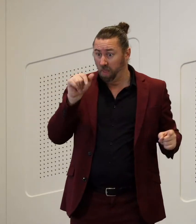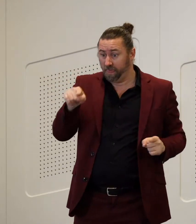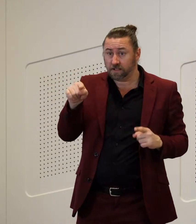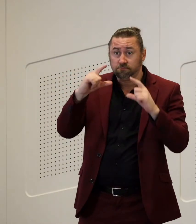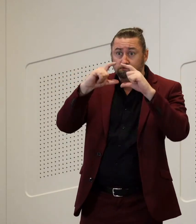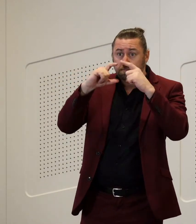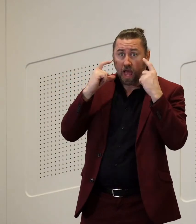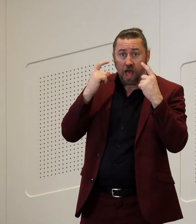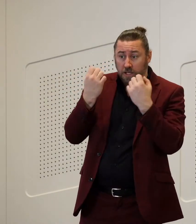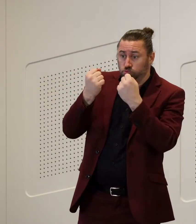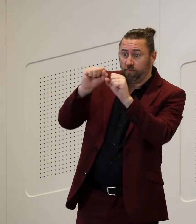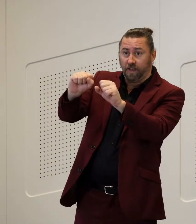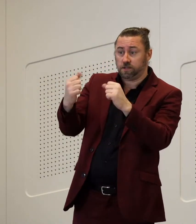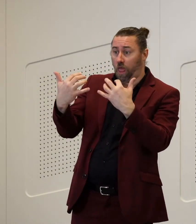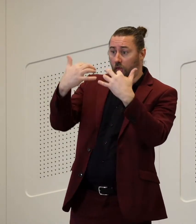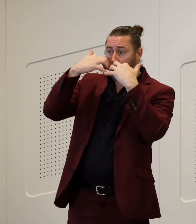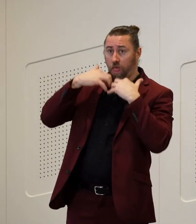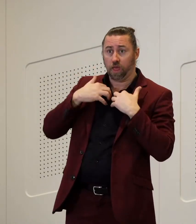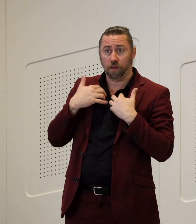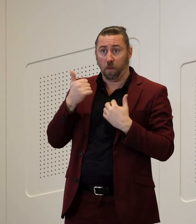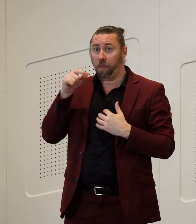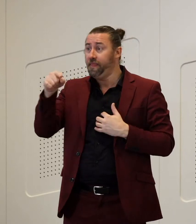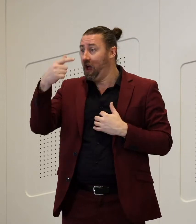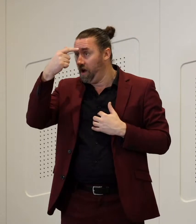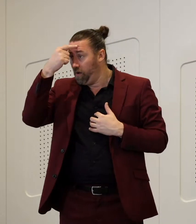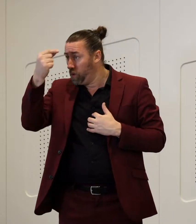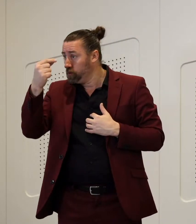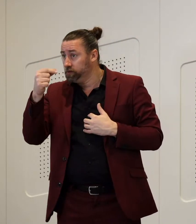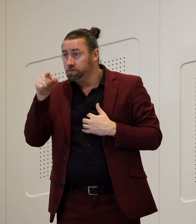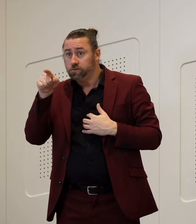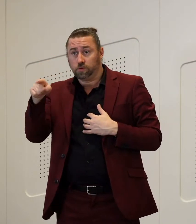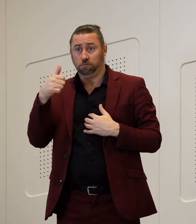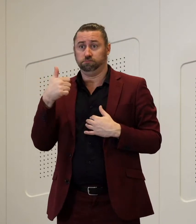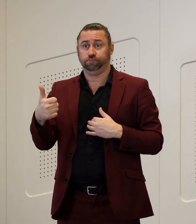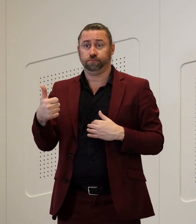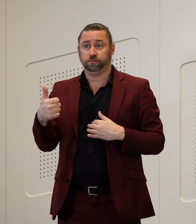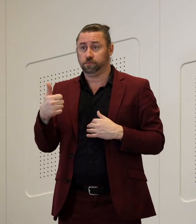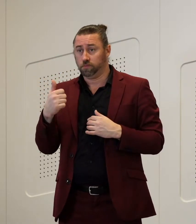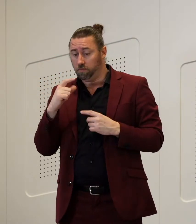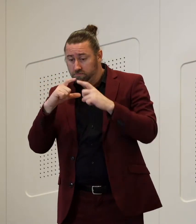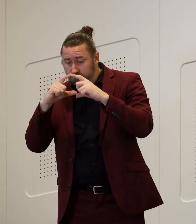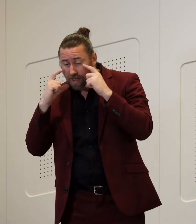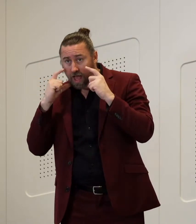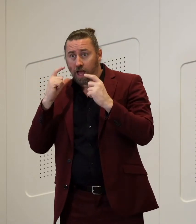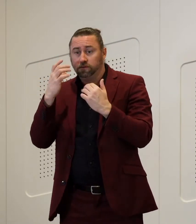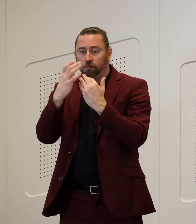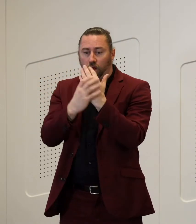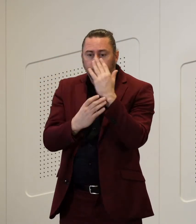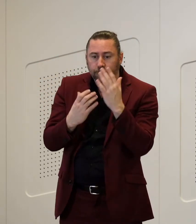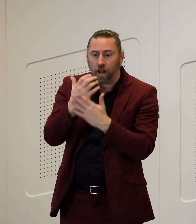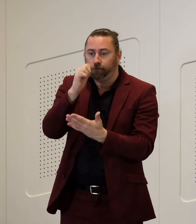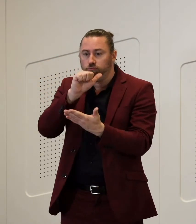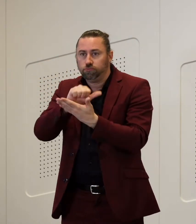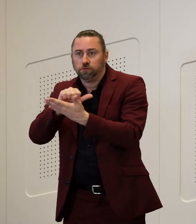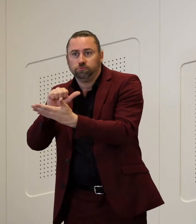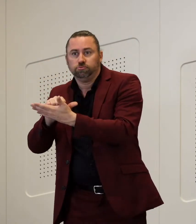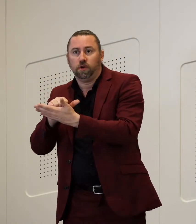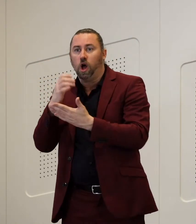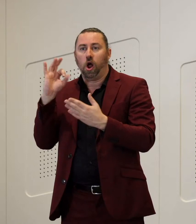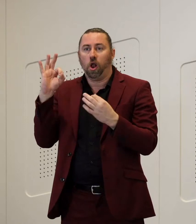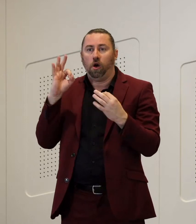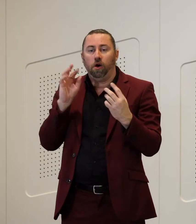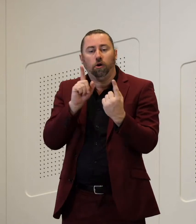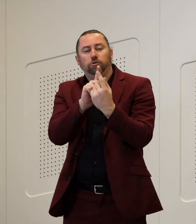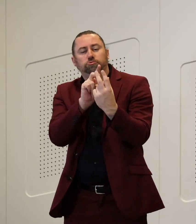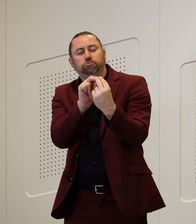It might be. It could be that this flight attendant has done everything that was required and maintained distance,